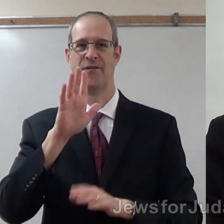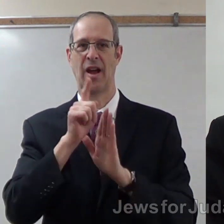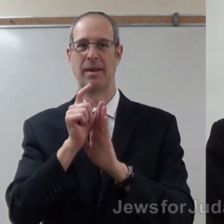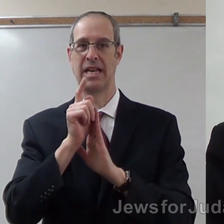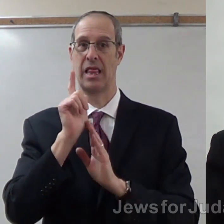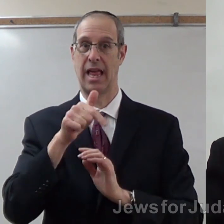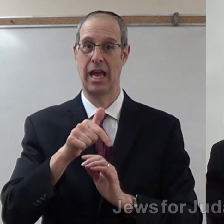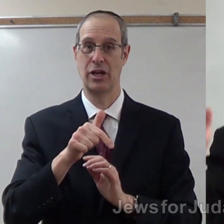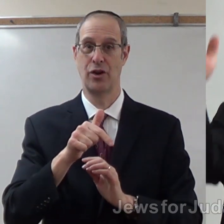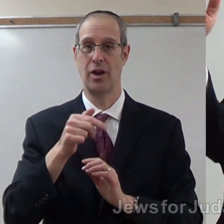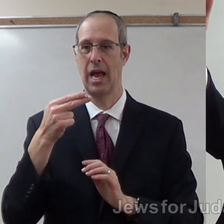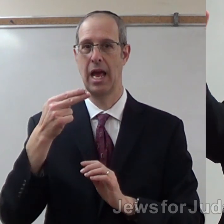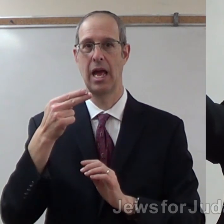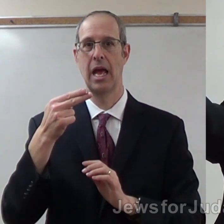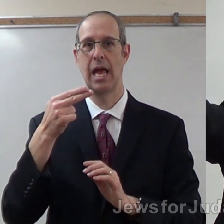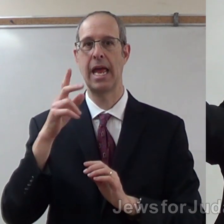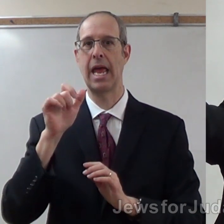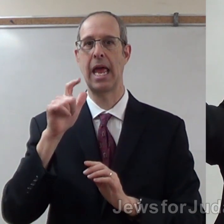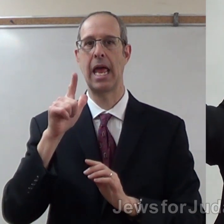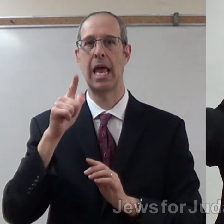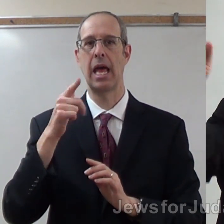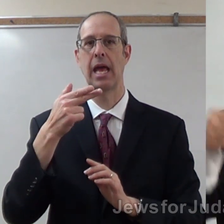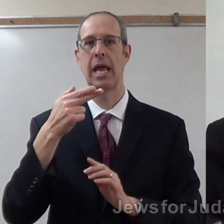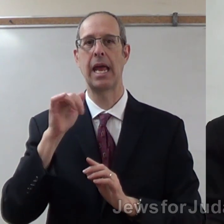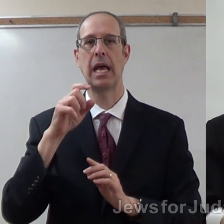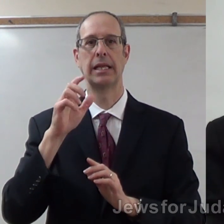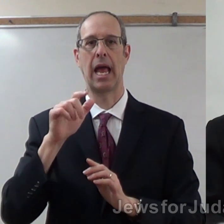5 minutes later, Hillel was back in the shower.